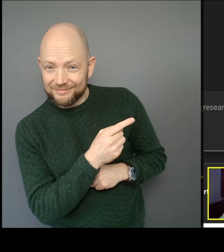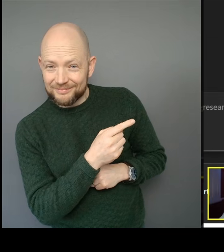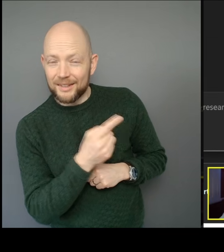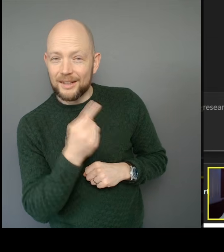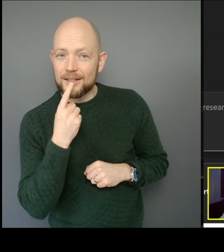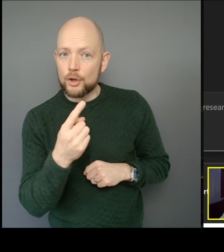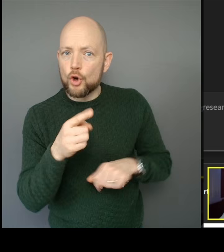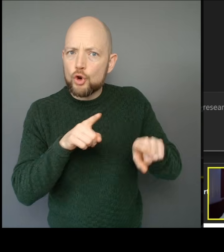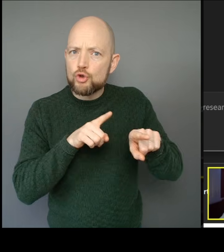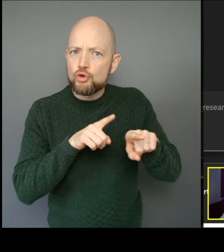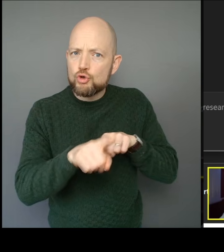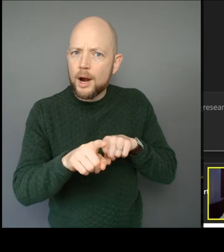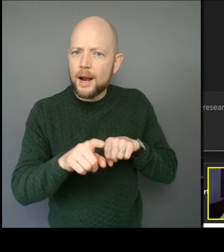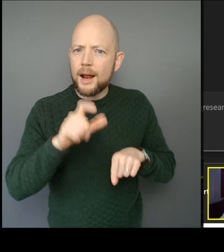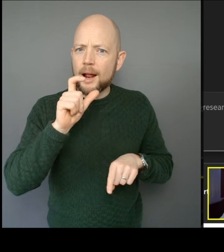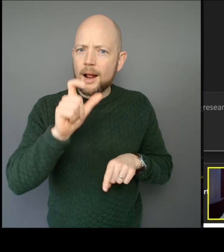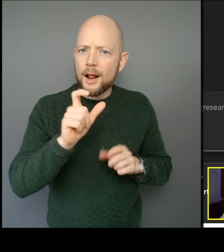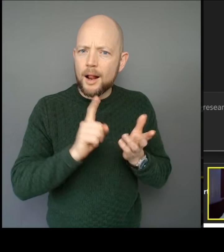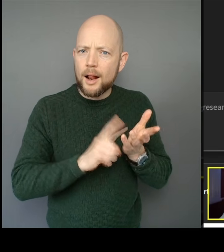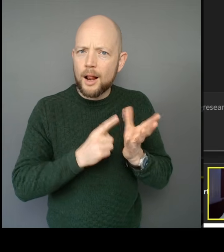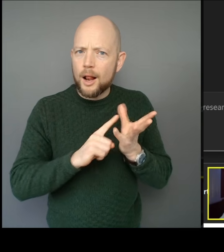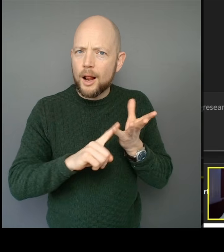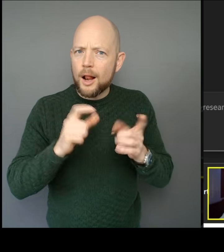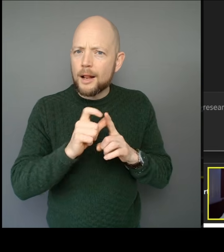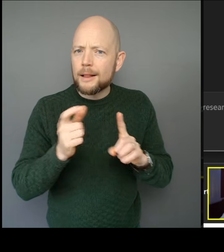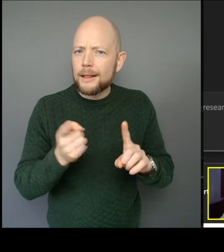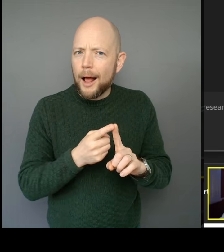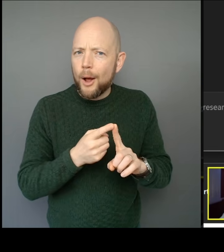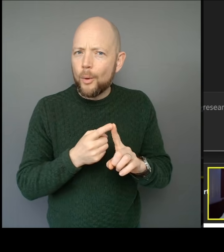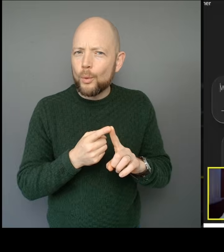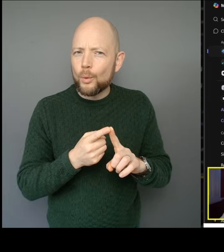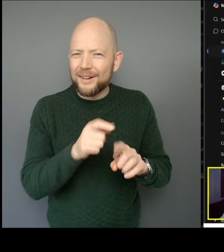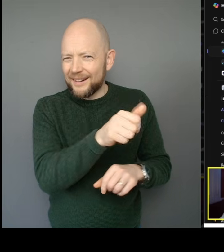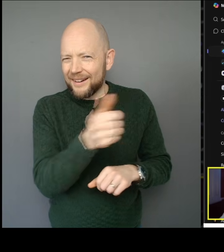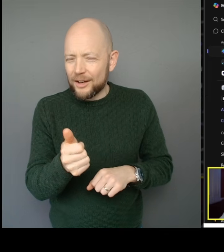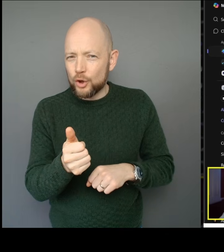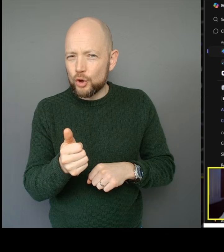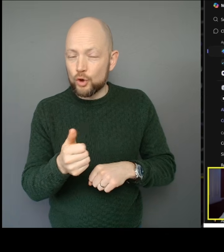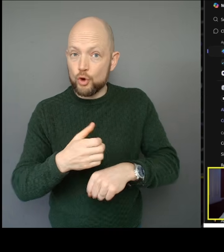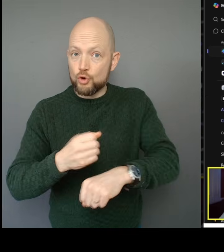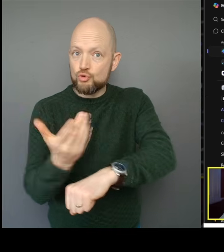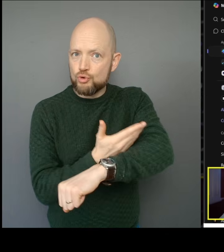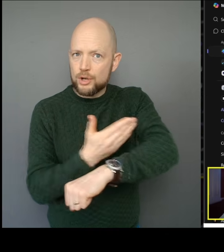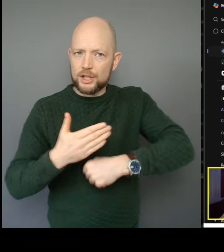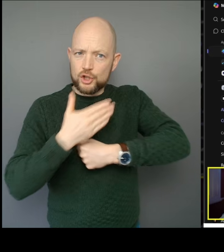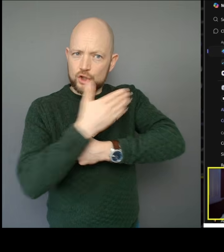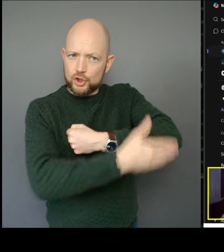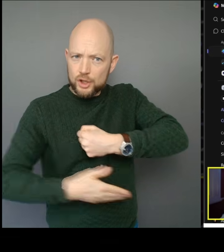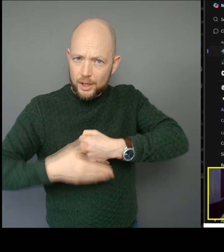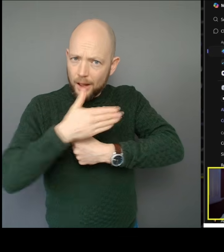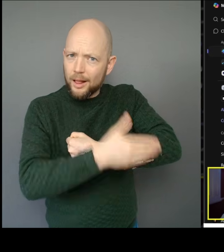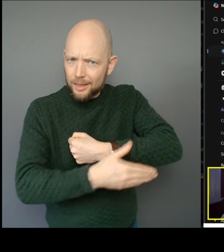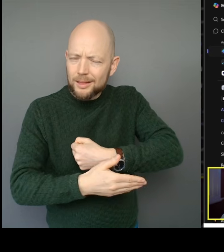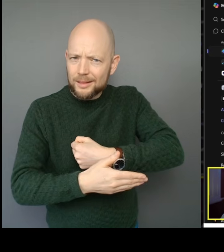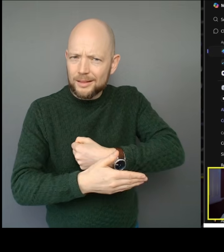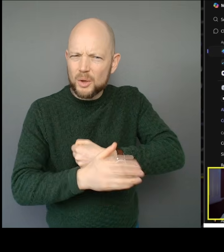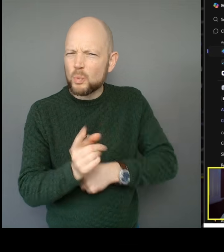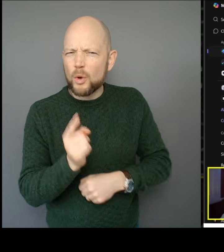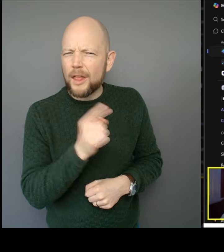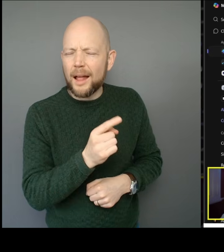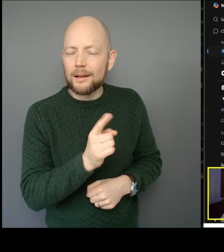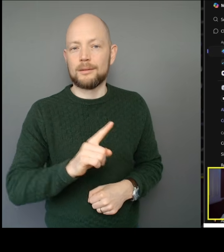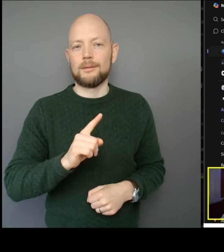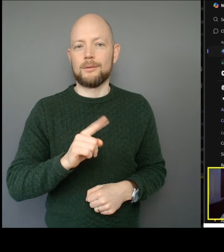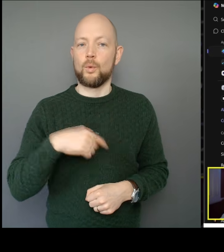called Try Cloud. I also want you to notice this green shield. So basically, if you're not familiar, Anthropic